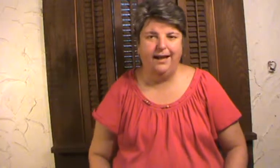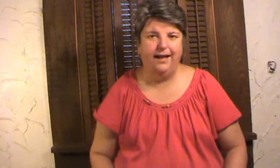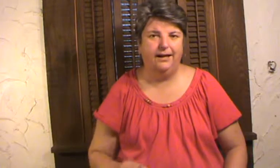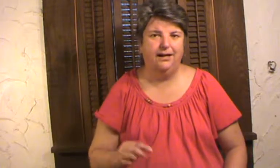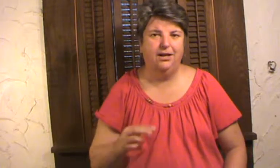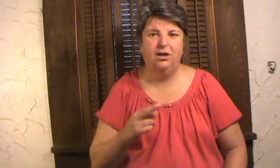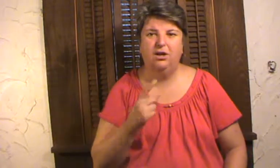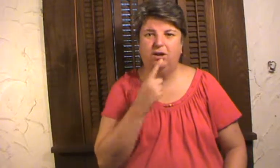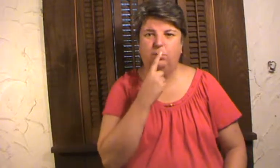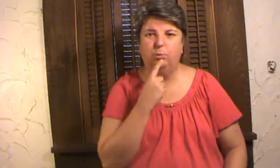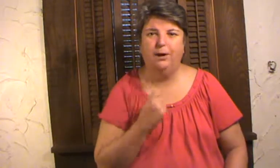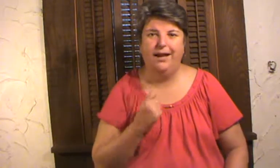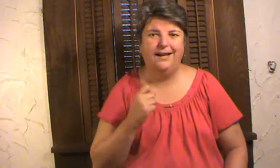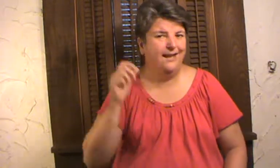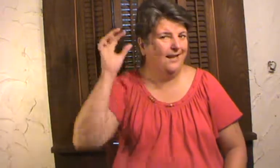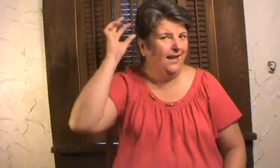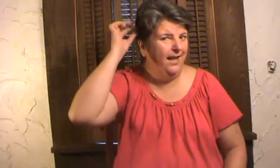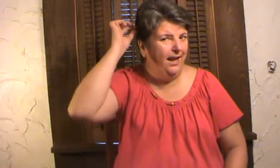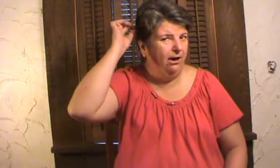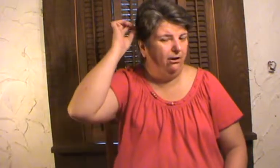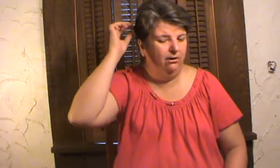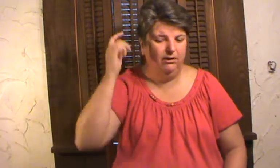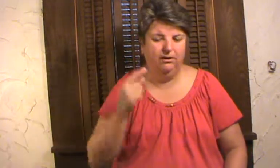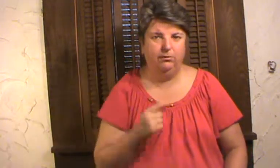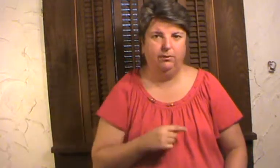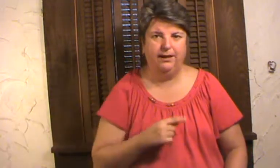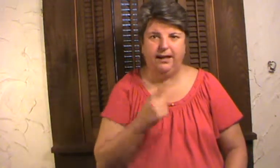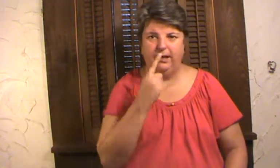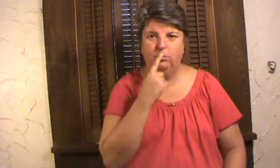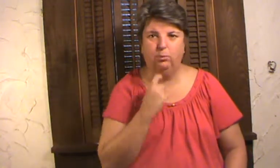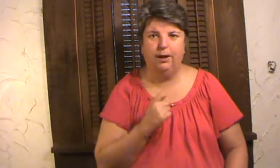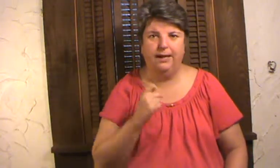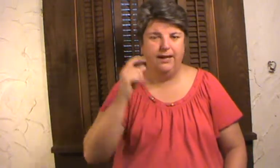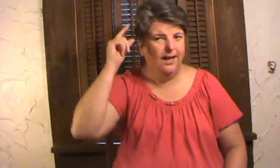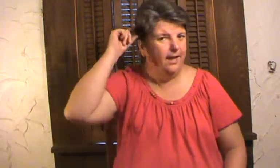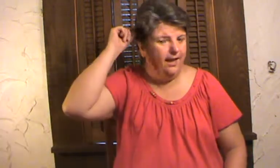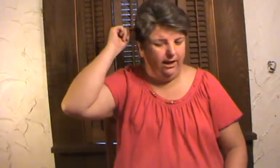Redhead, the red hair. Redhead, red hair.